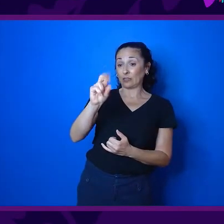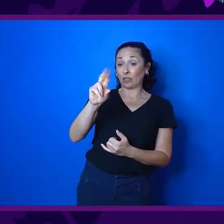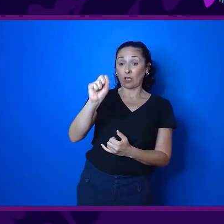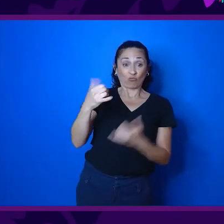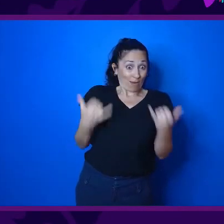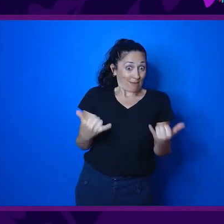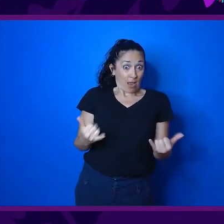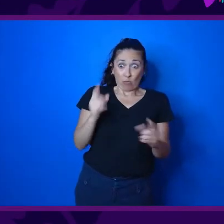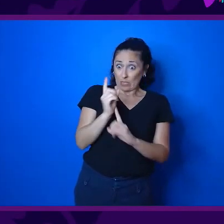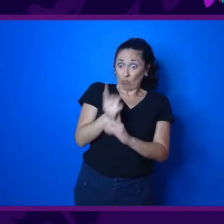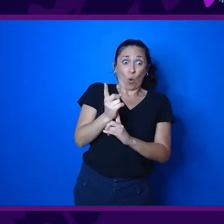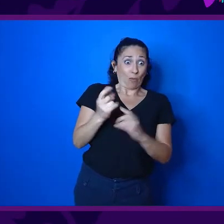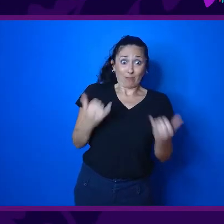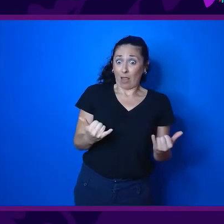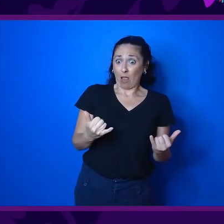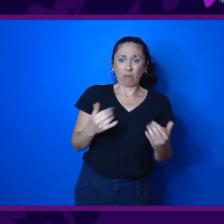years.